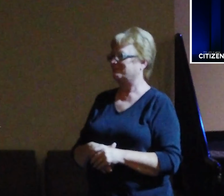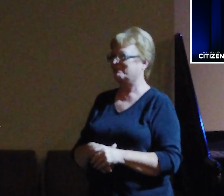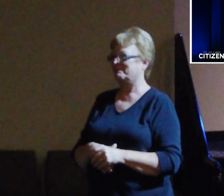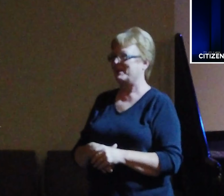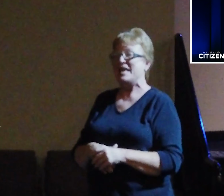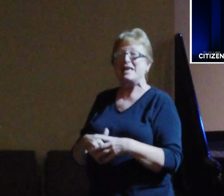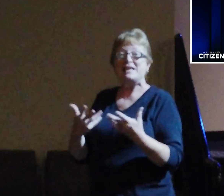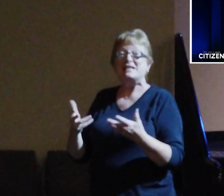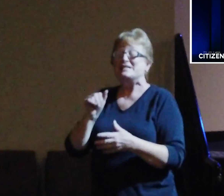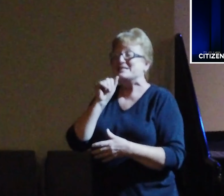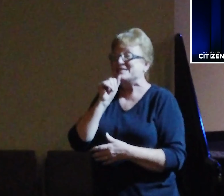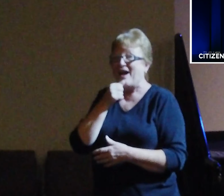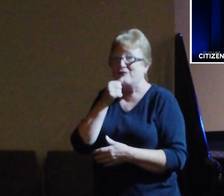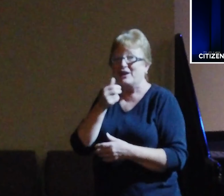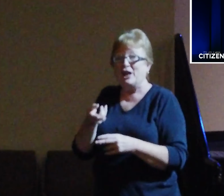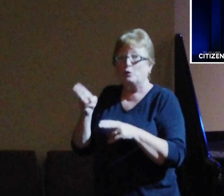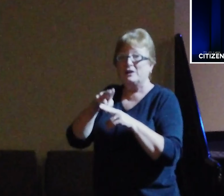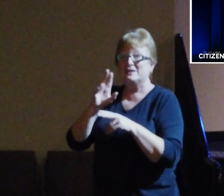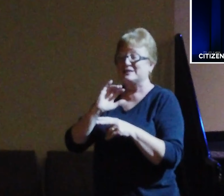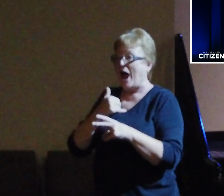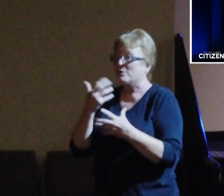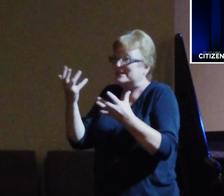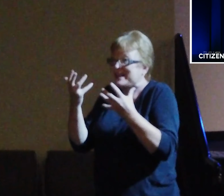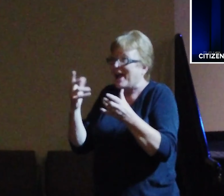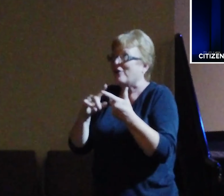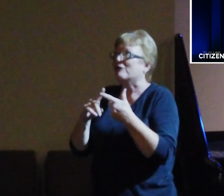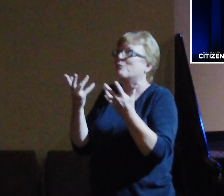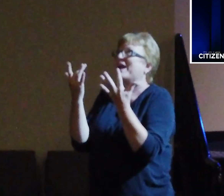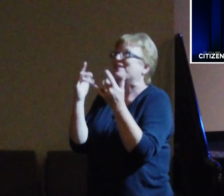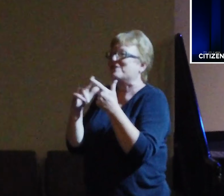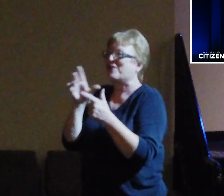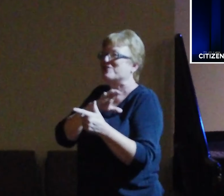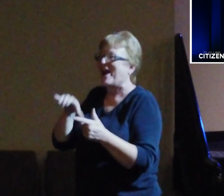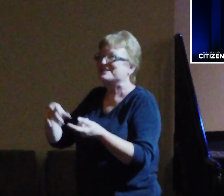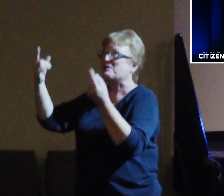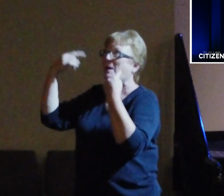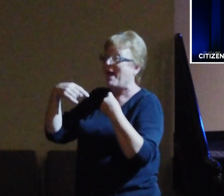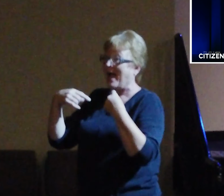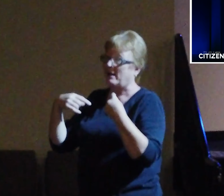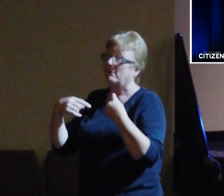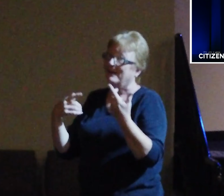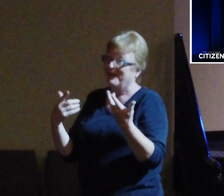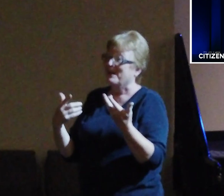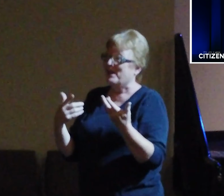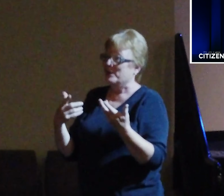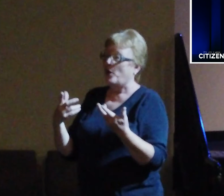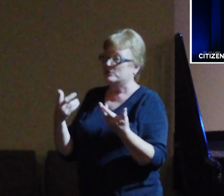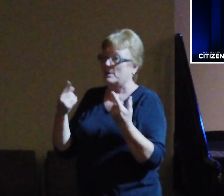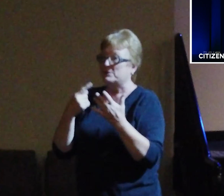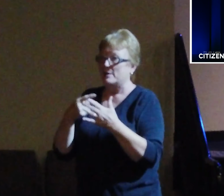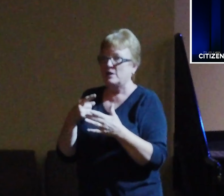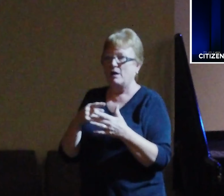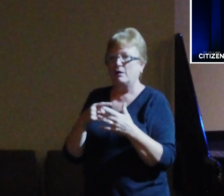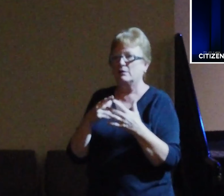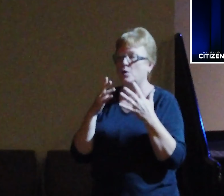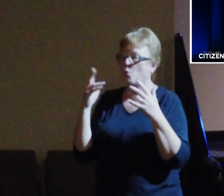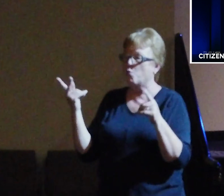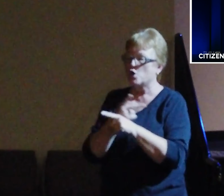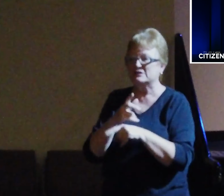Suffering increases our desire for Christ's return. Let's face it, it's usually in our darkest moments that we